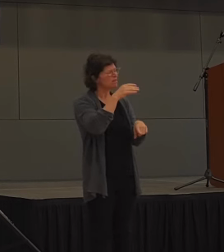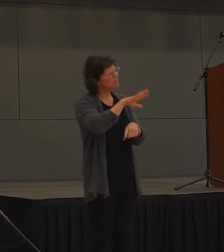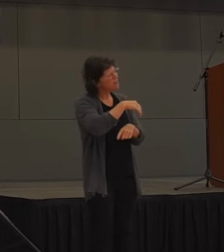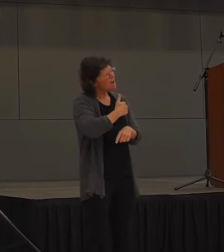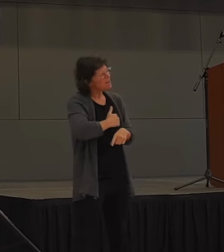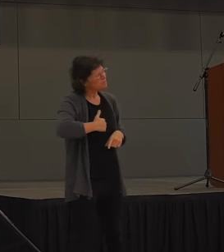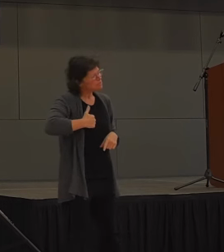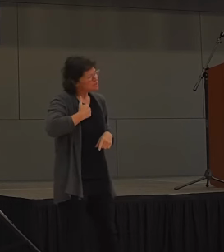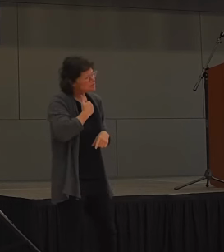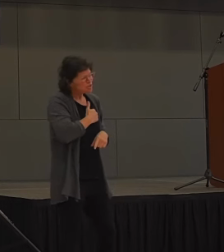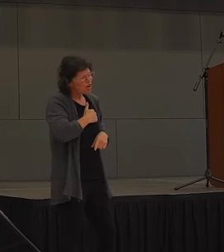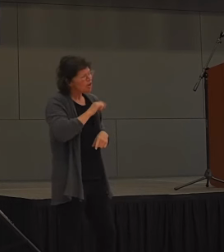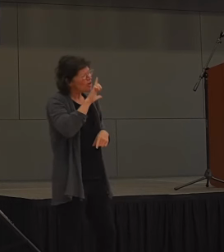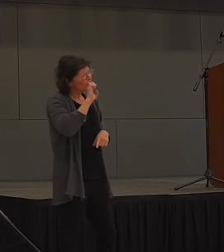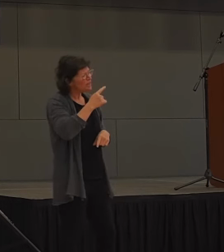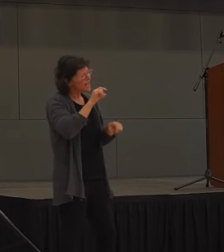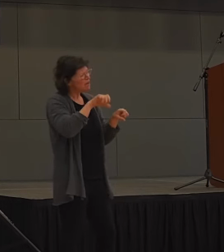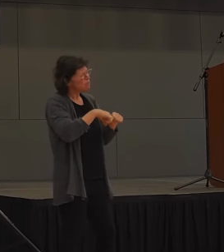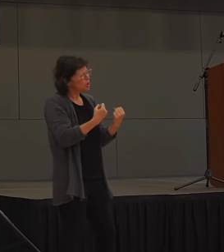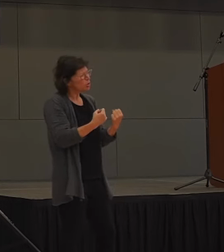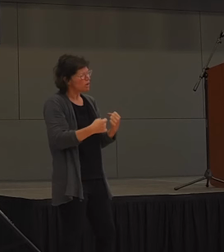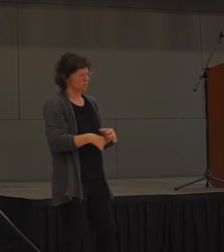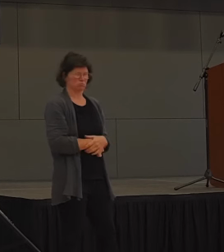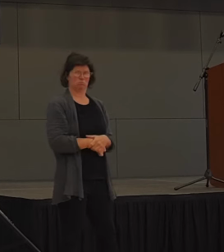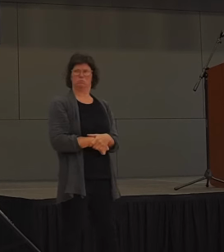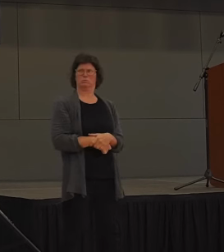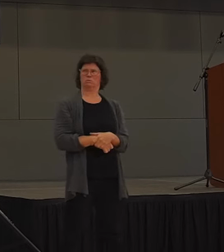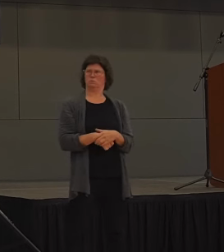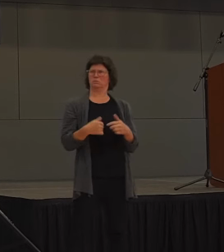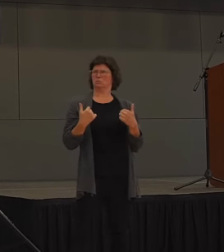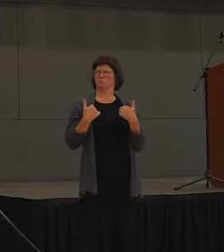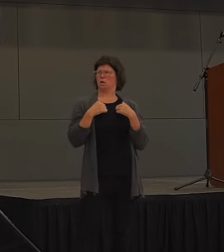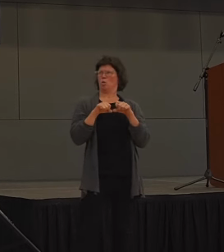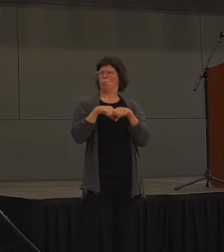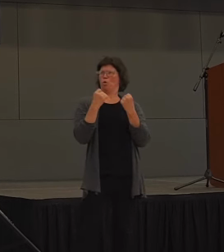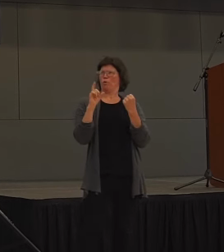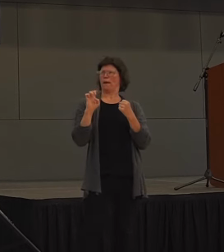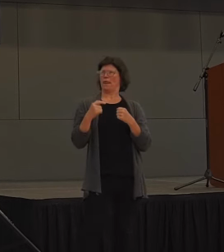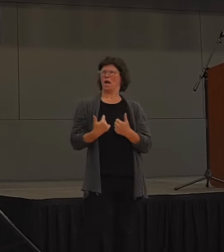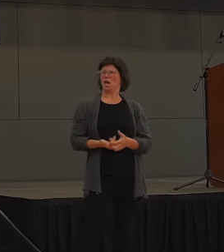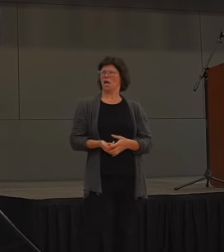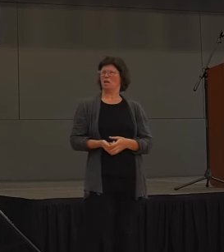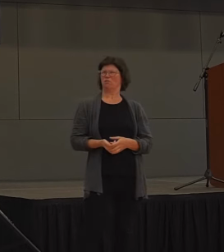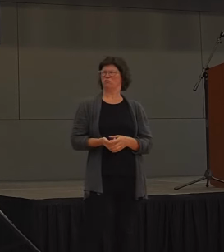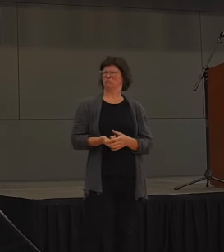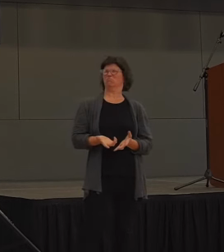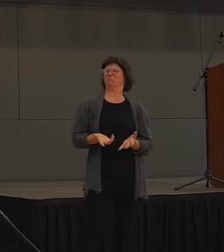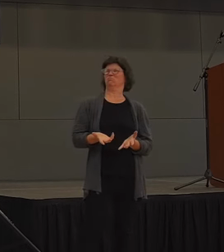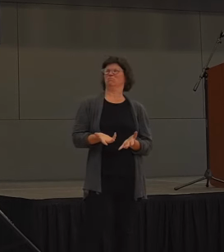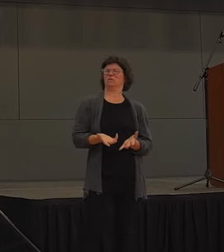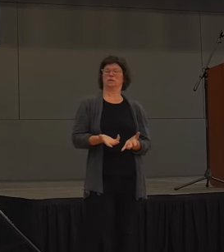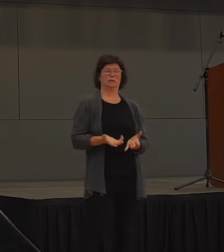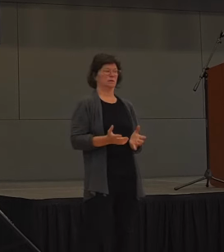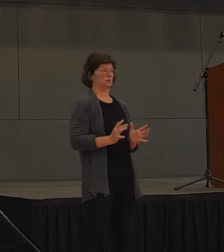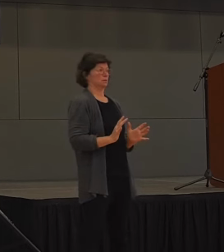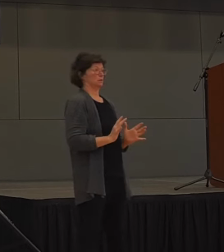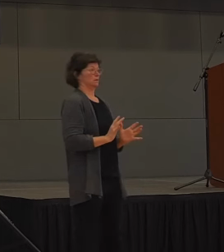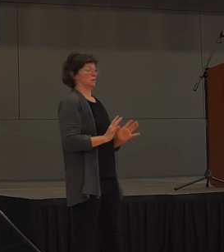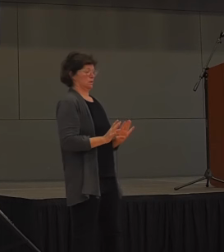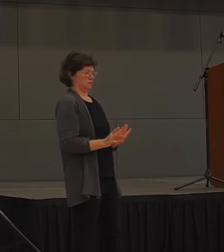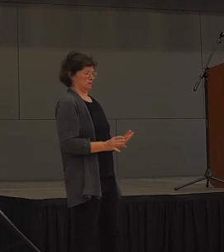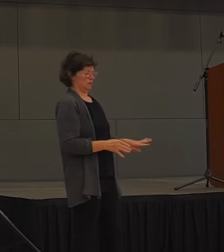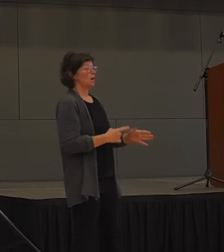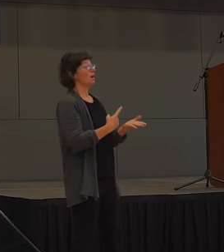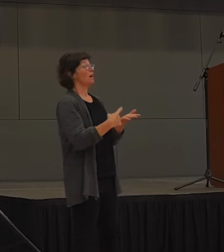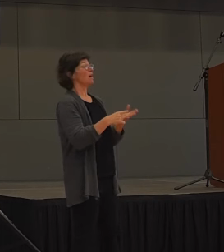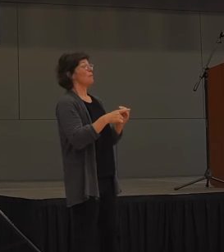your leg." And she said, "I didn't break my leg. What are you talking about?" I quickly changed the subject and moved on